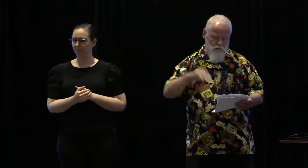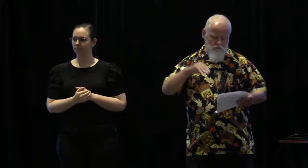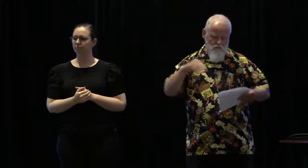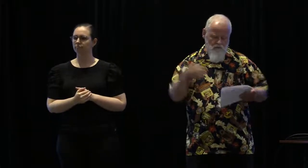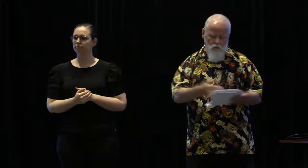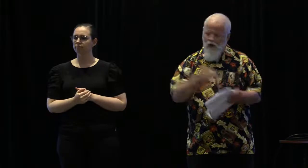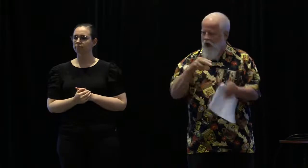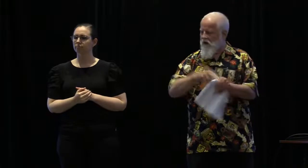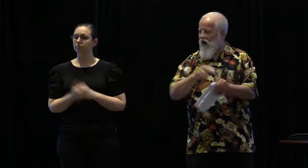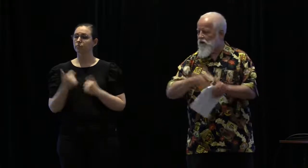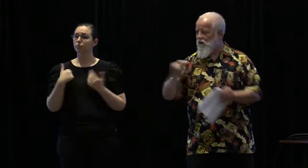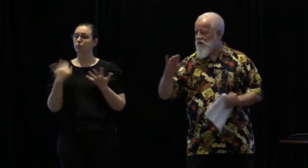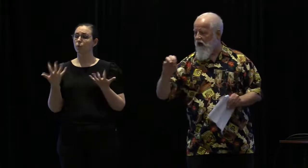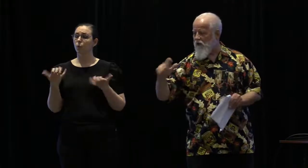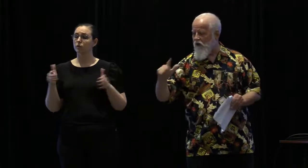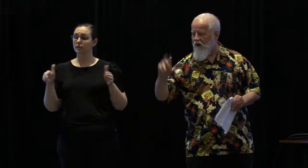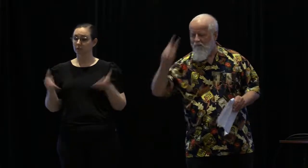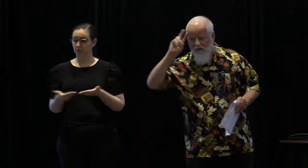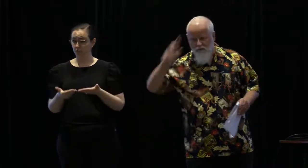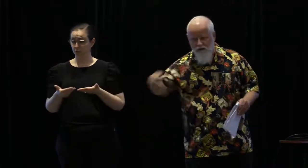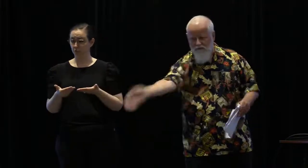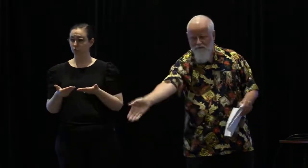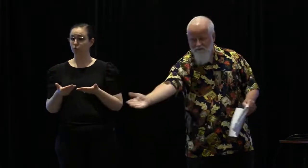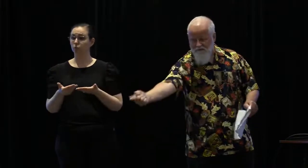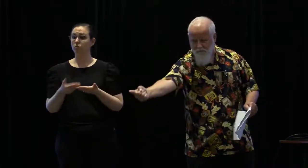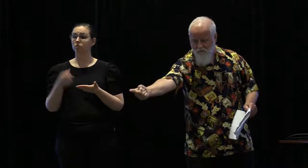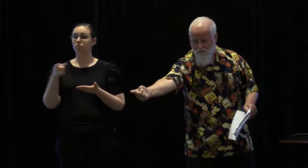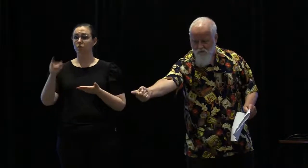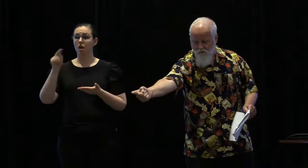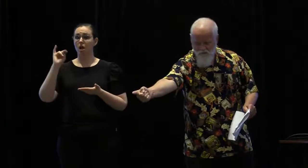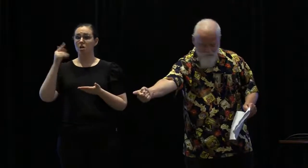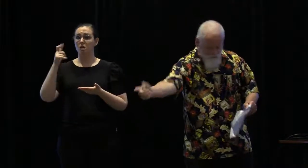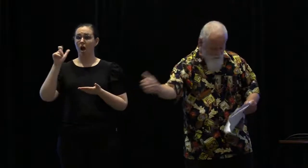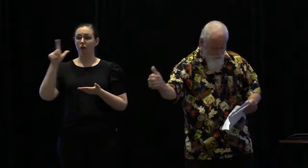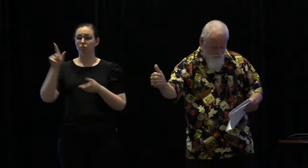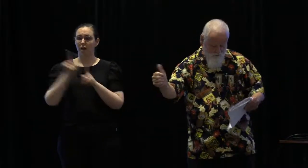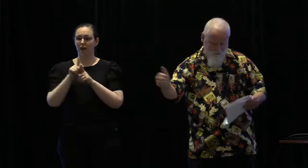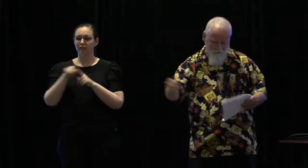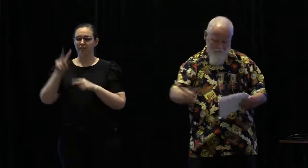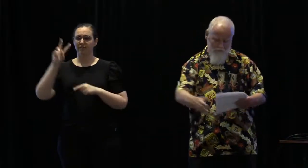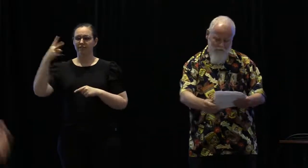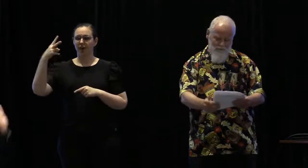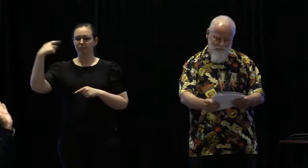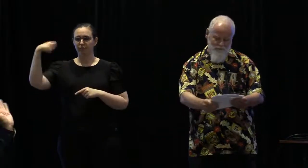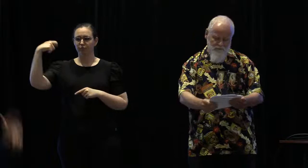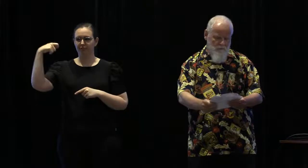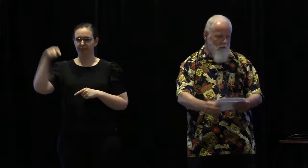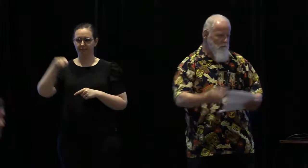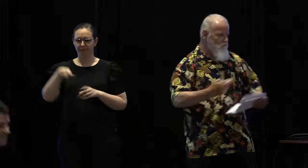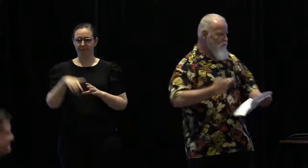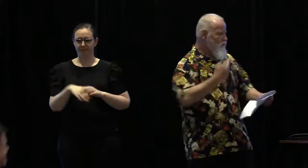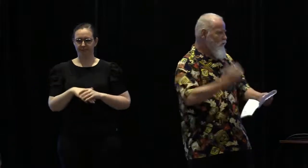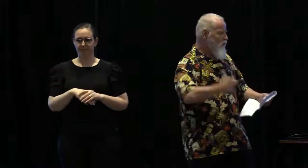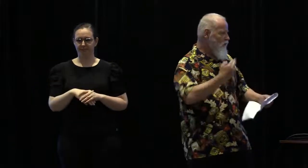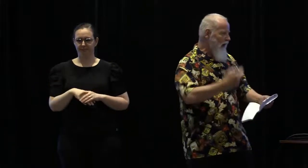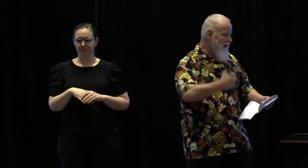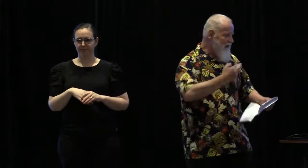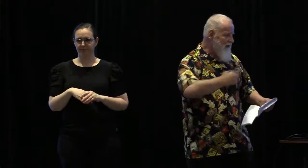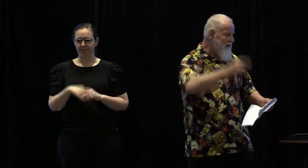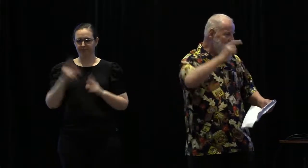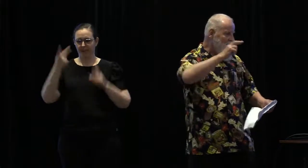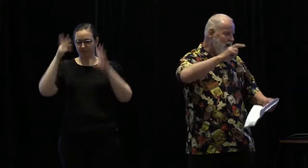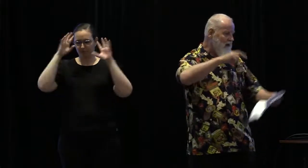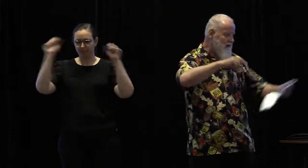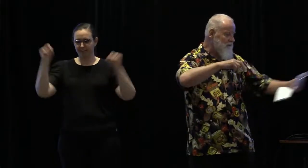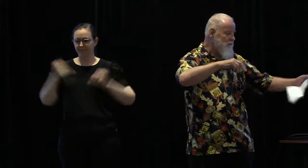fall. And so I would like everyone to come. Nigel Howard, who is working tonight, is also our vice president. Get him to stand